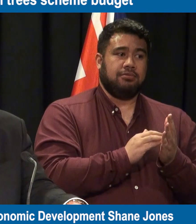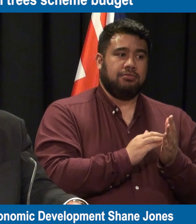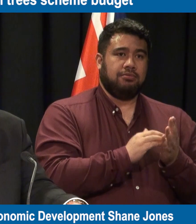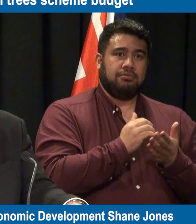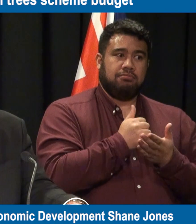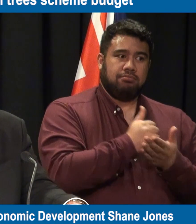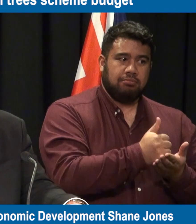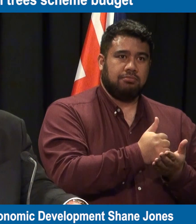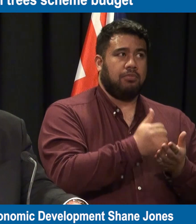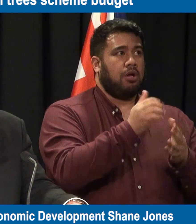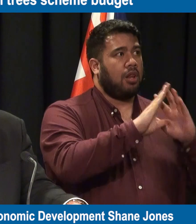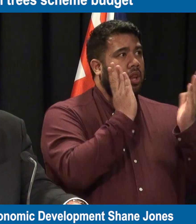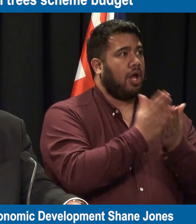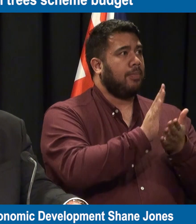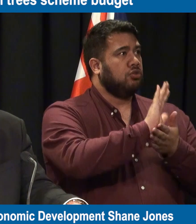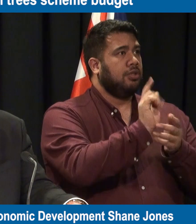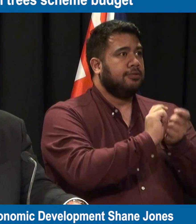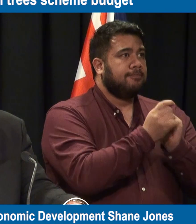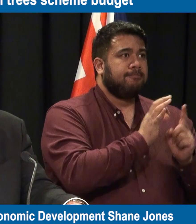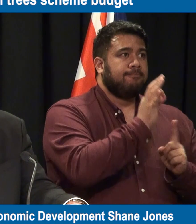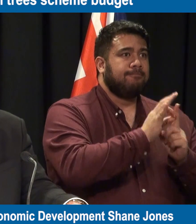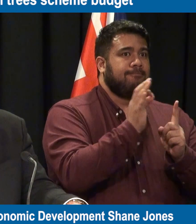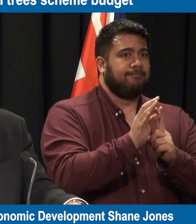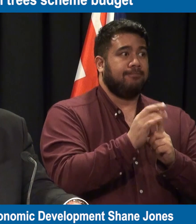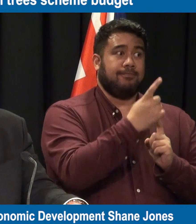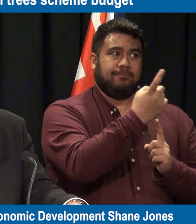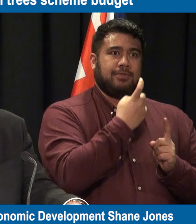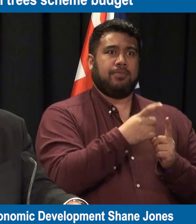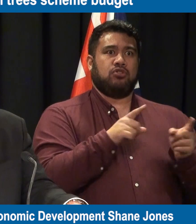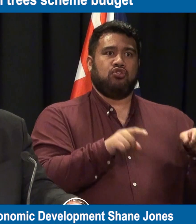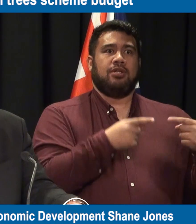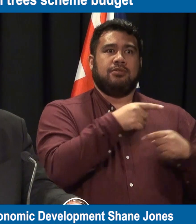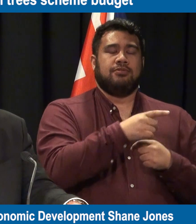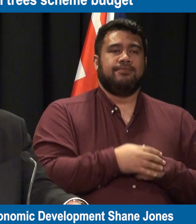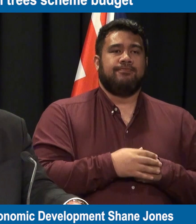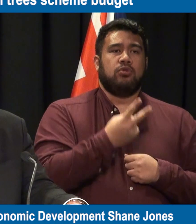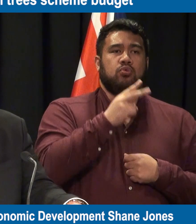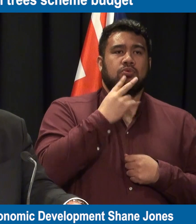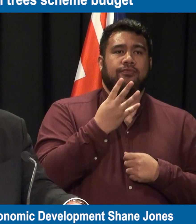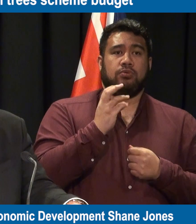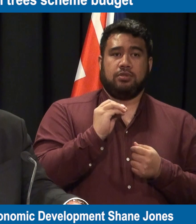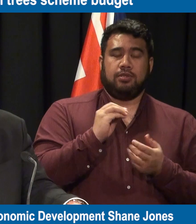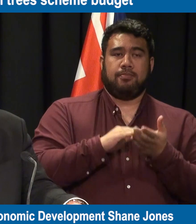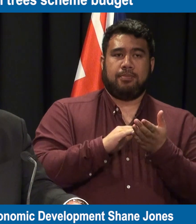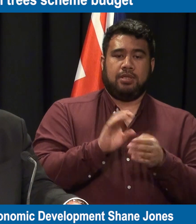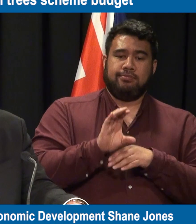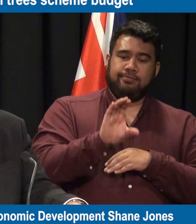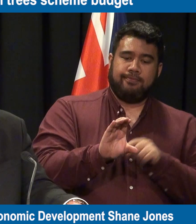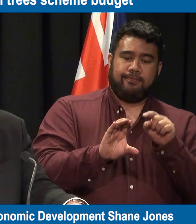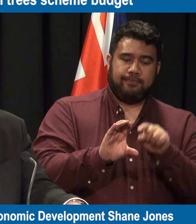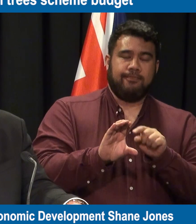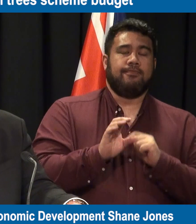broader climate change obligations upon us as a society. Of the $240 million approximately that